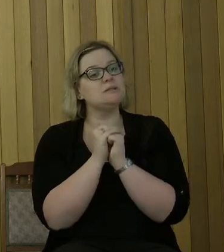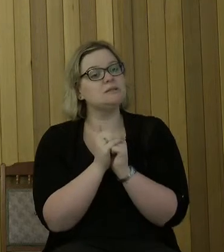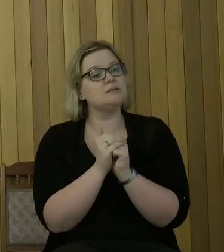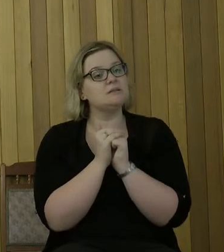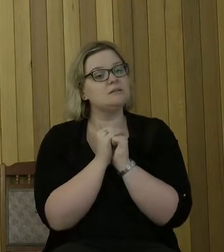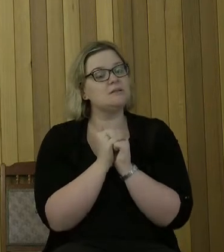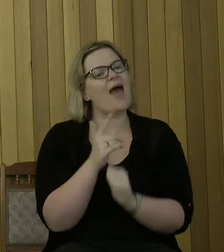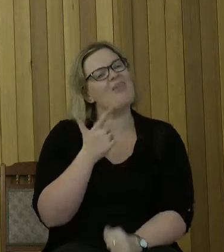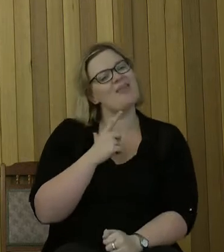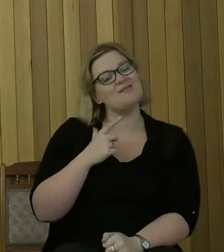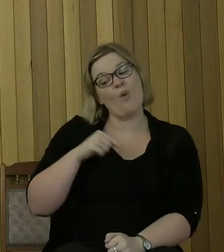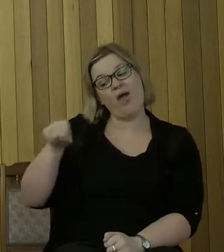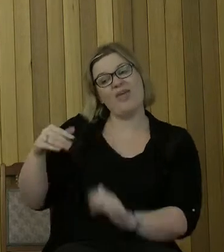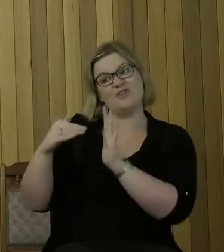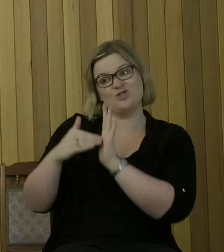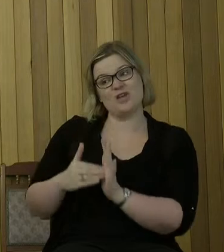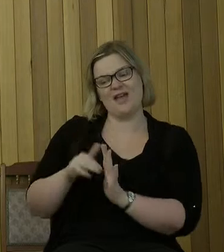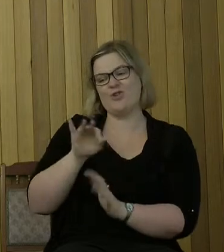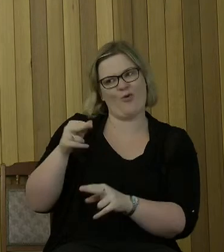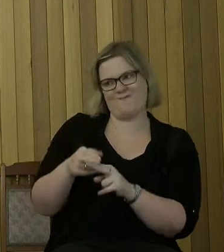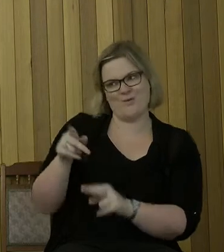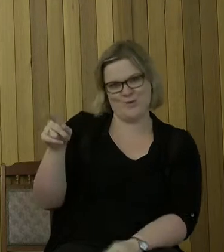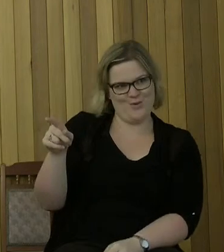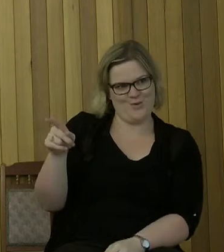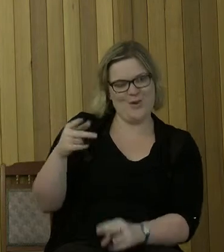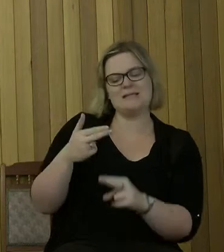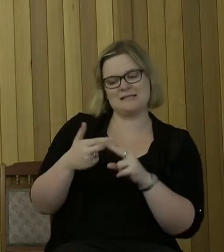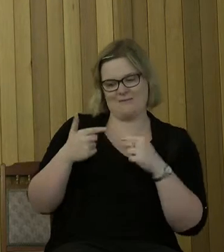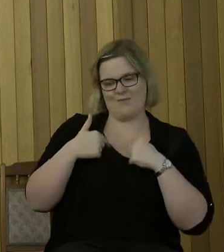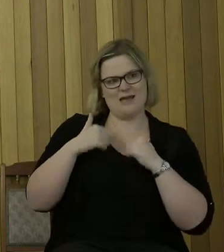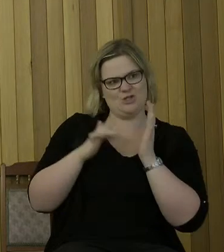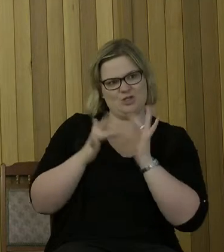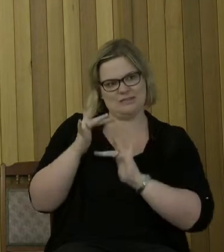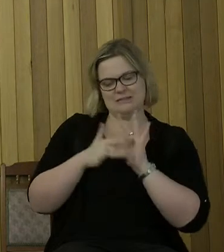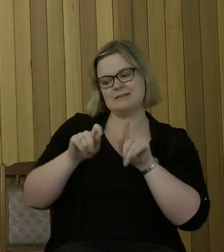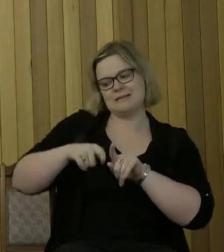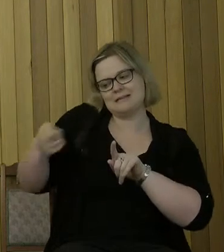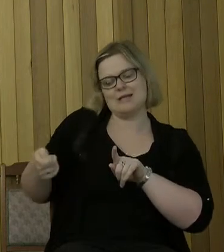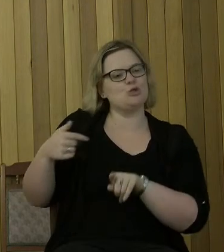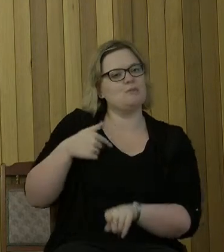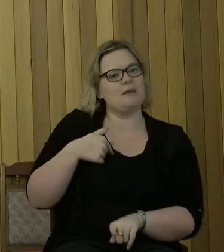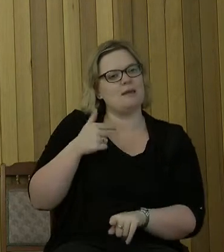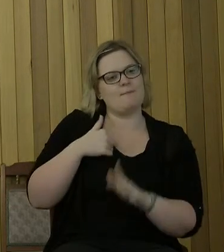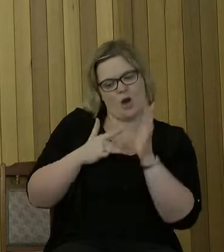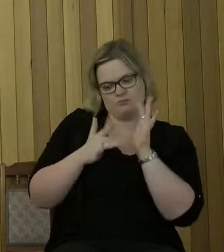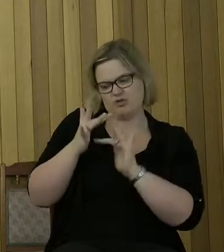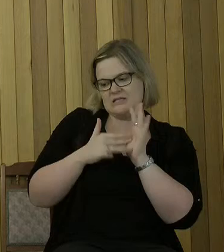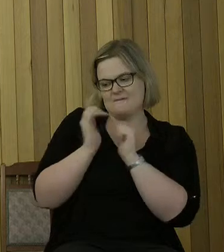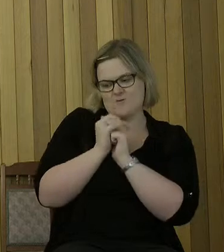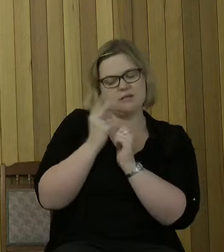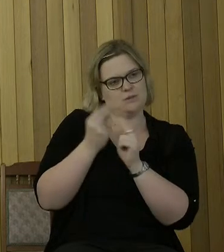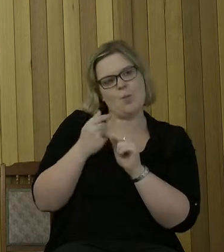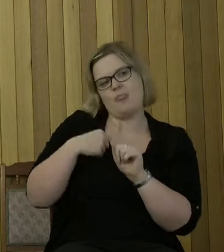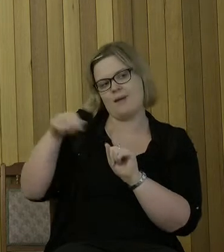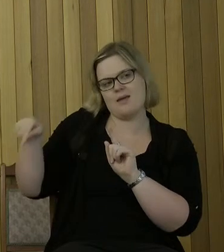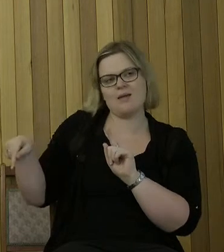And that's why my chair is sitting next to me in my room. Because my friend is next to me. My friend is with me.